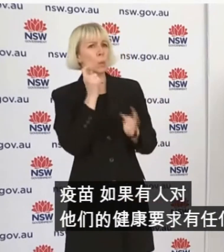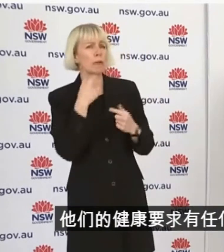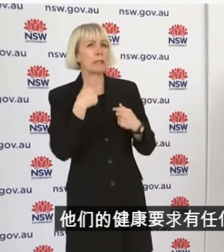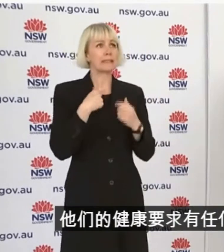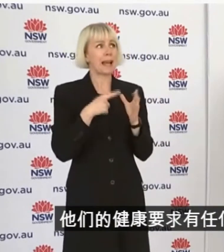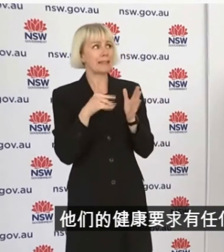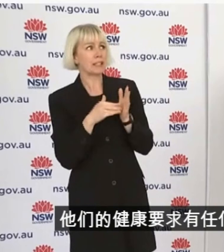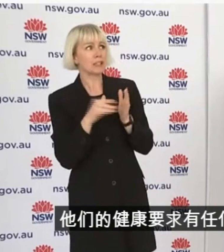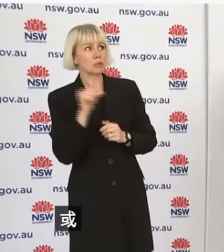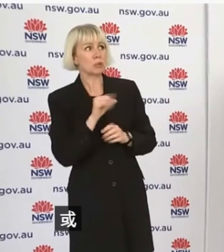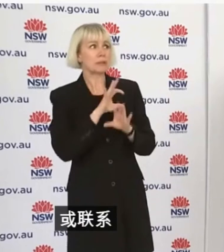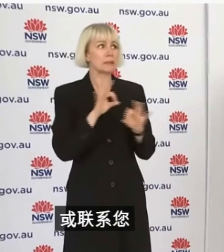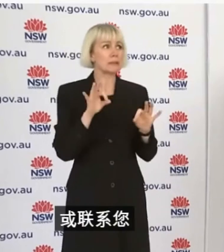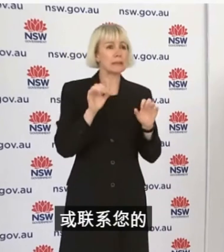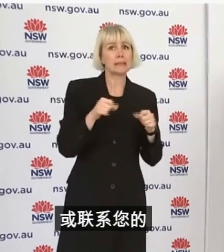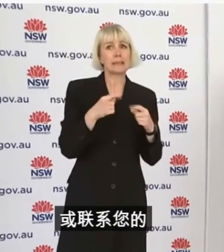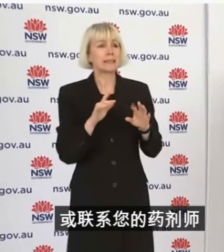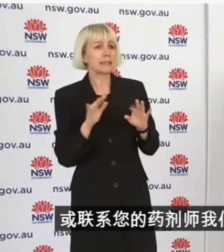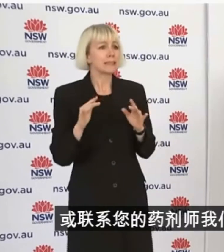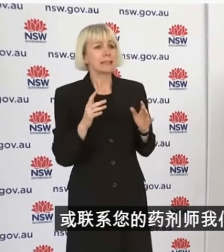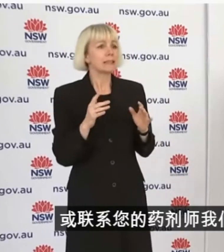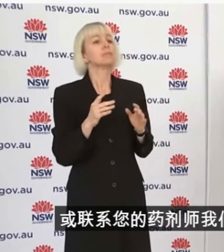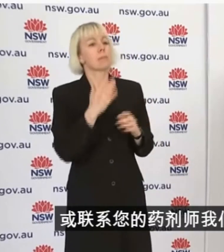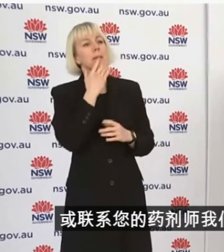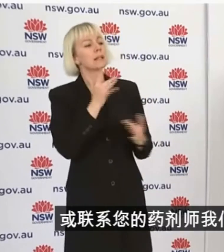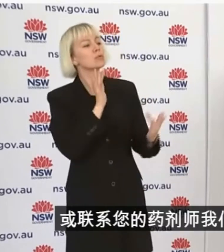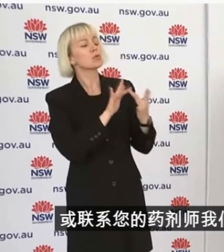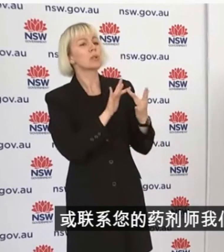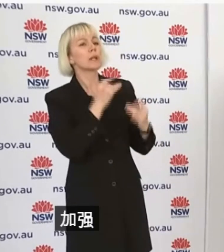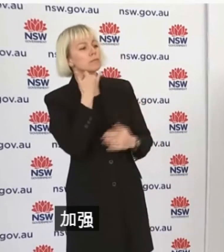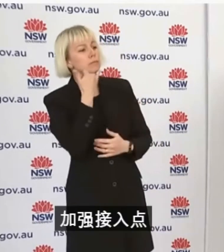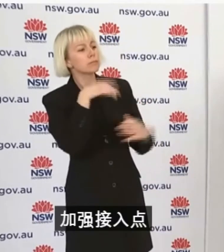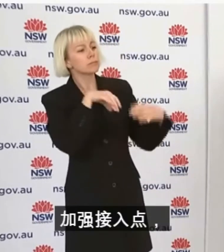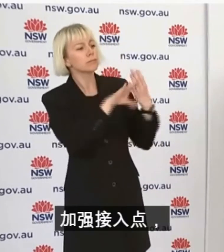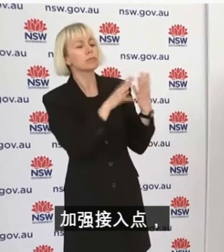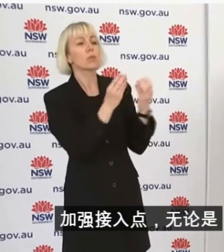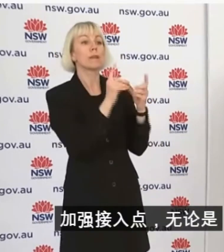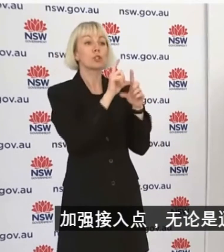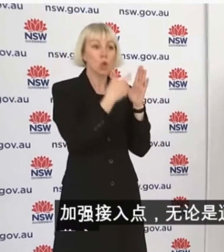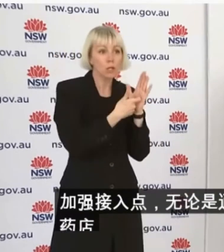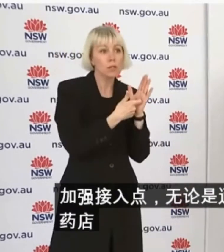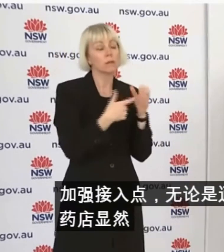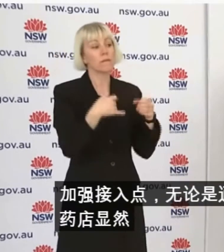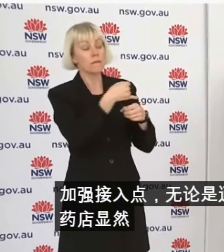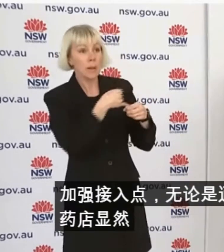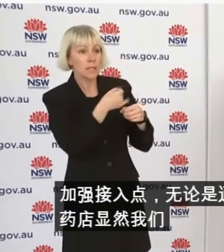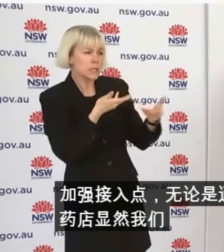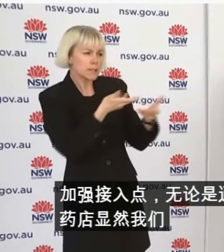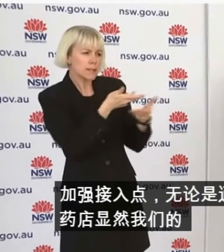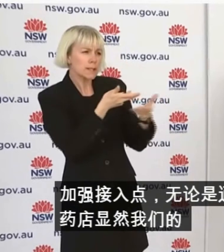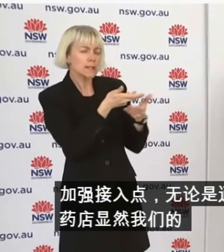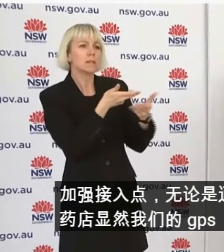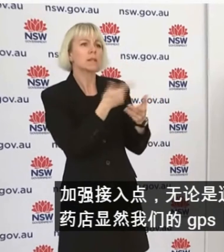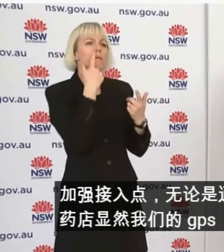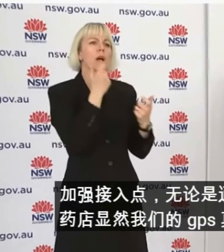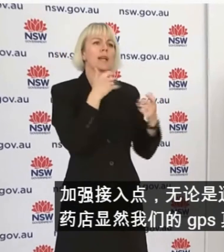please go to your GP or contact your pharmacist. We're really beefing up the access points, whether it's through pharmacies.